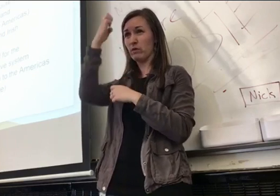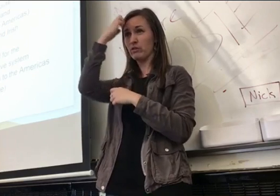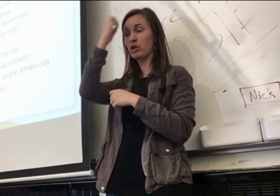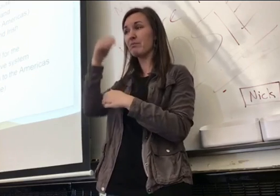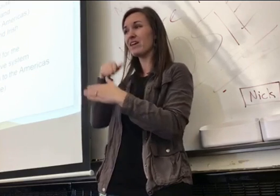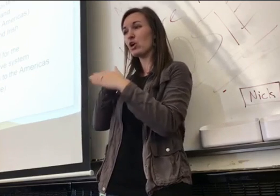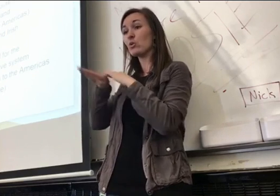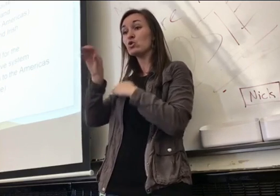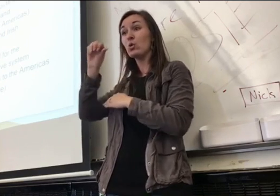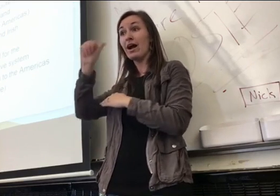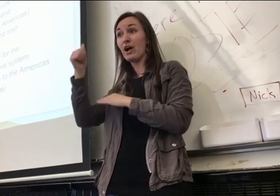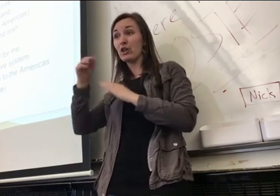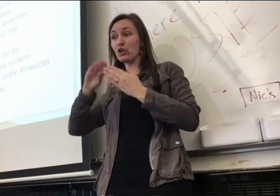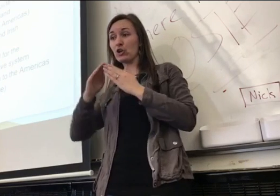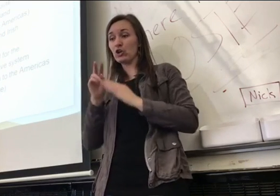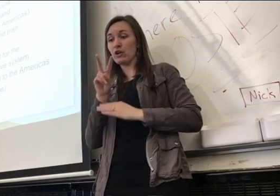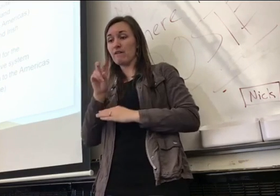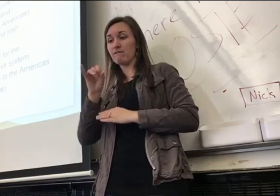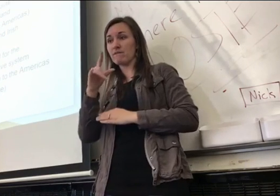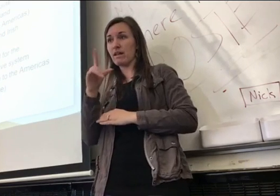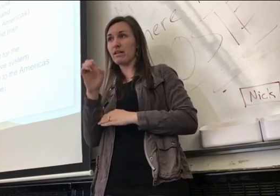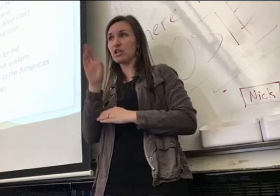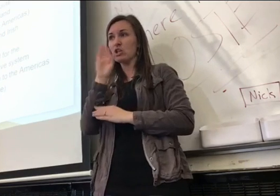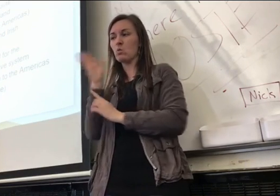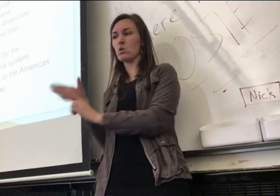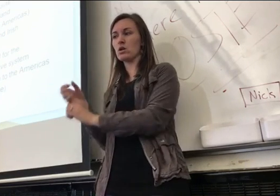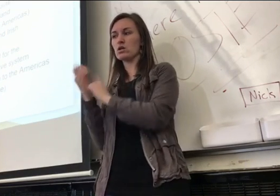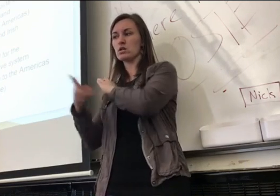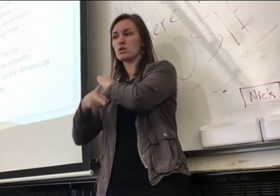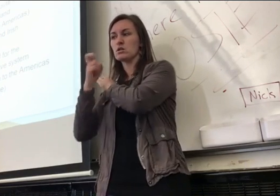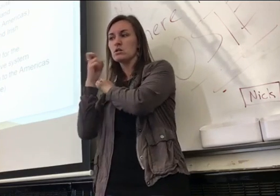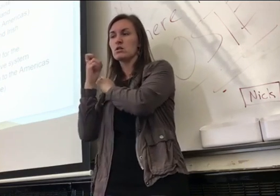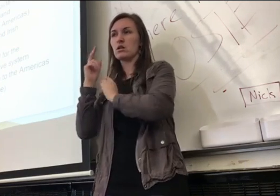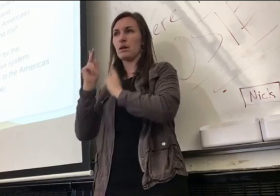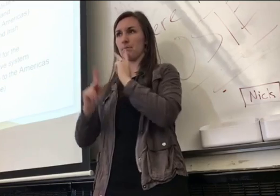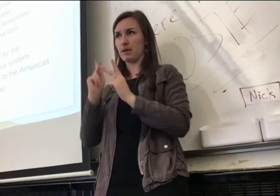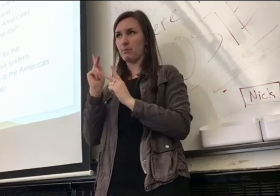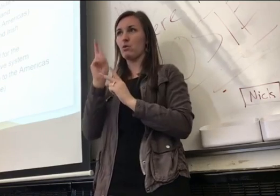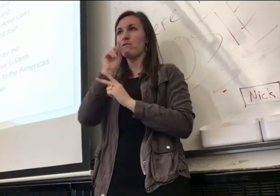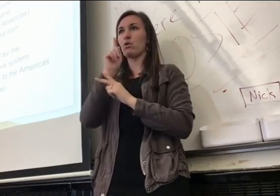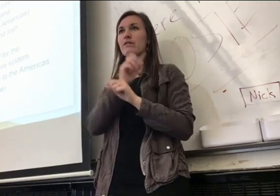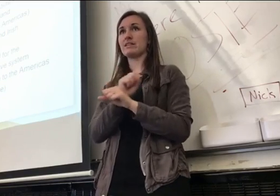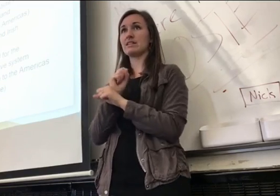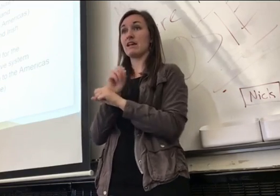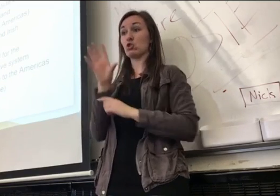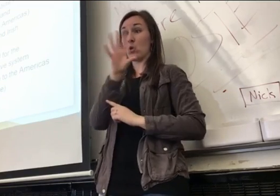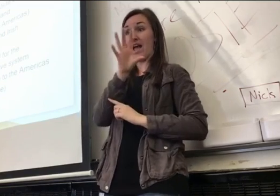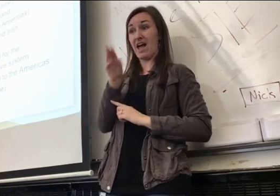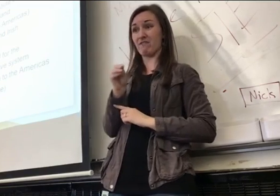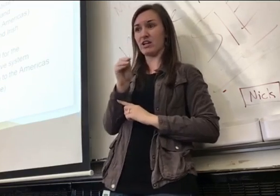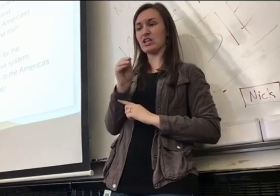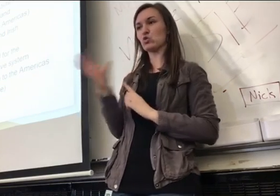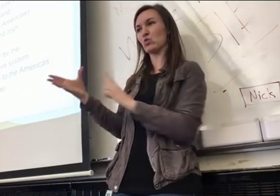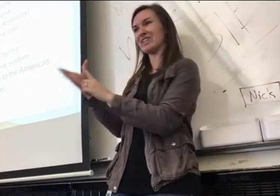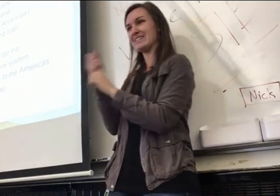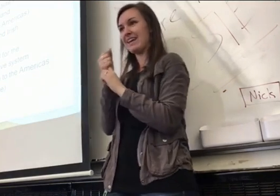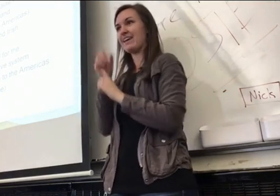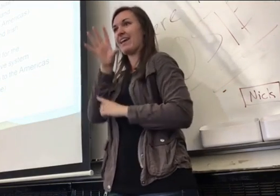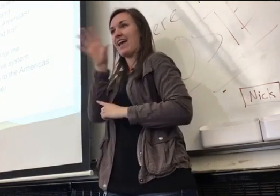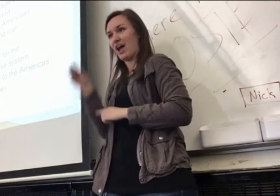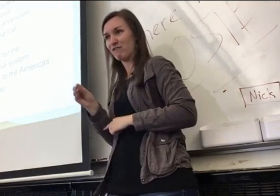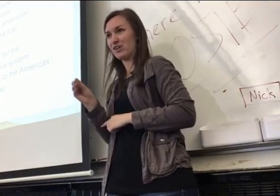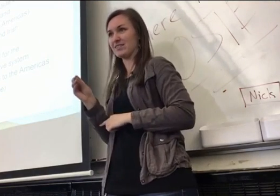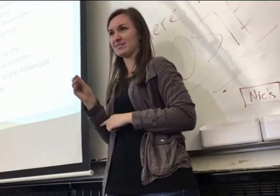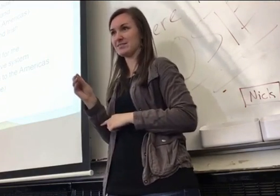the villages, and they are actually the ones who are going to take those slaves. So it is actually Africans taking Africans. Now, it